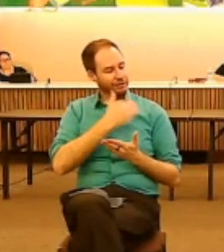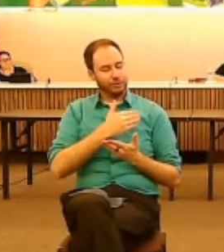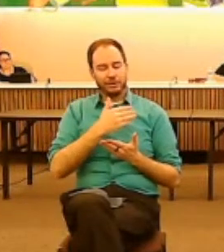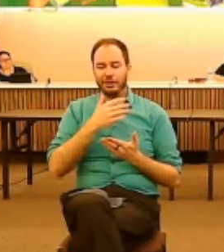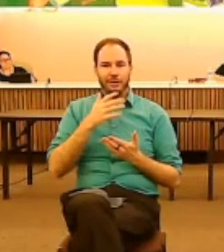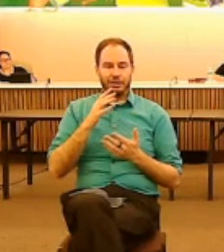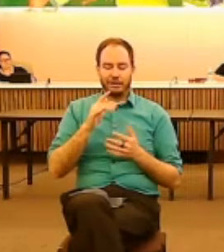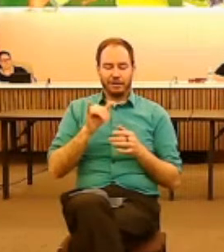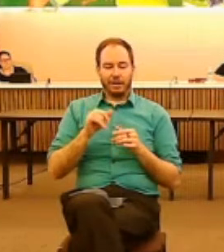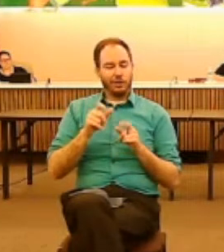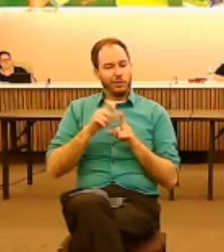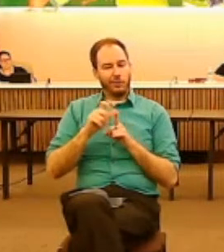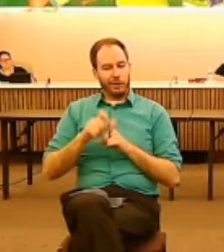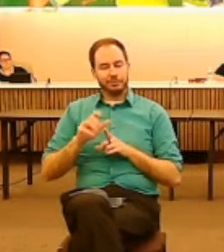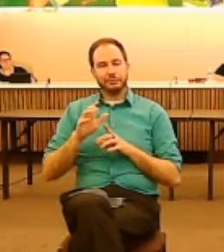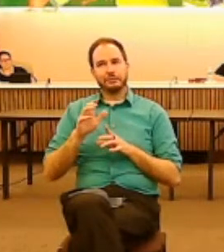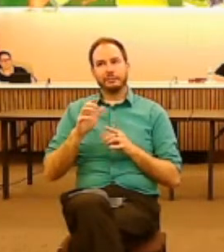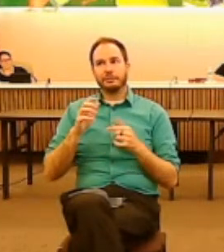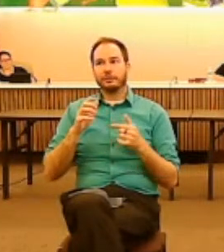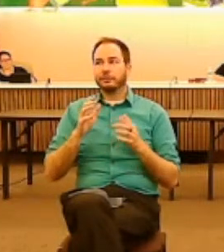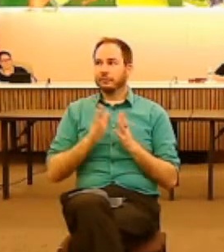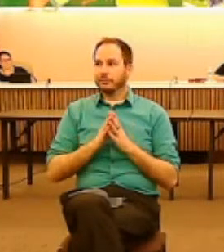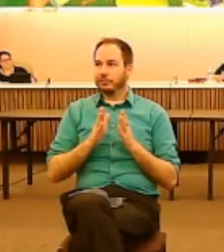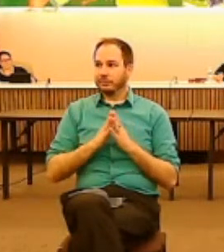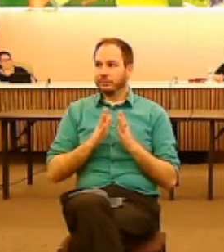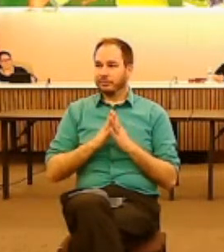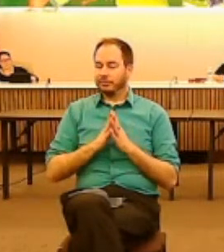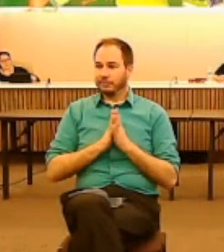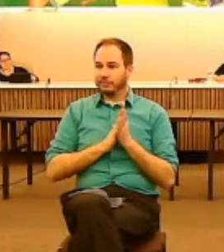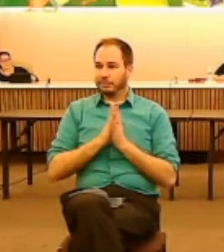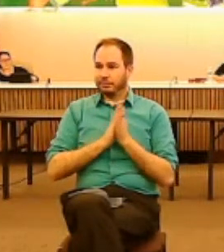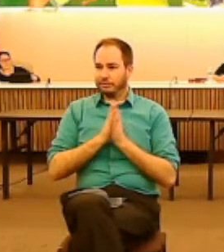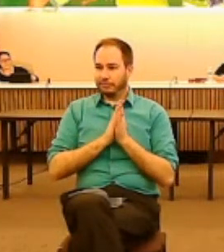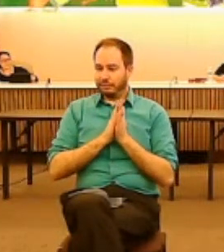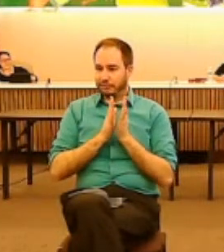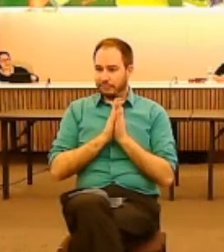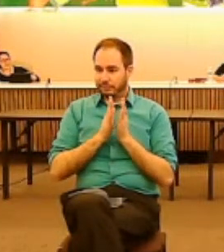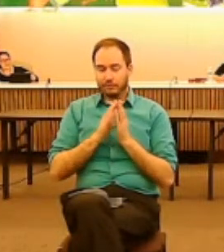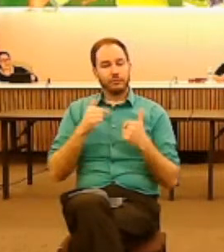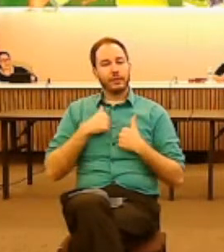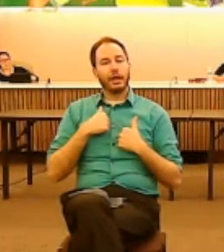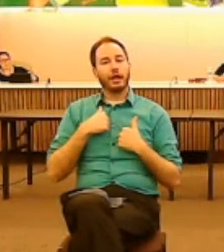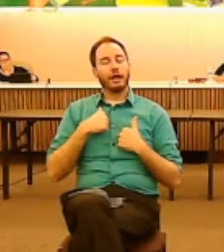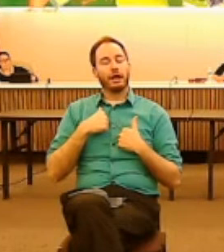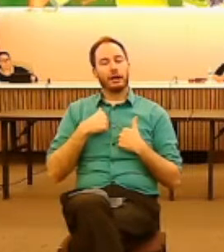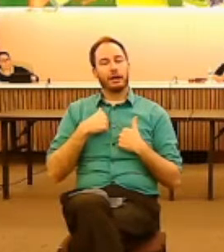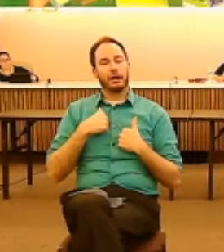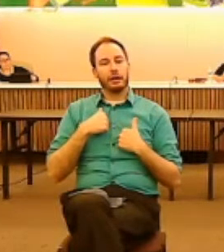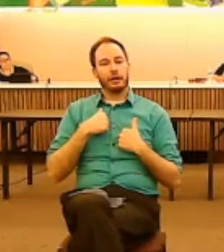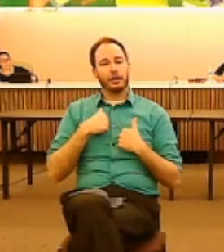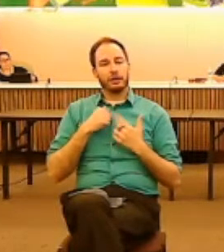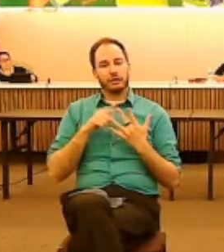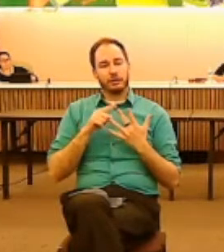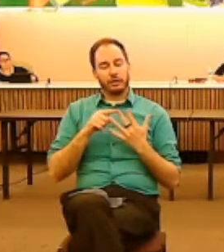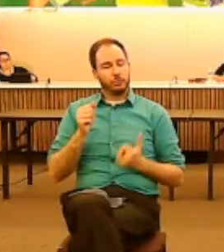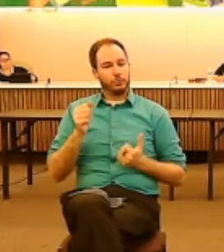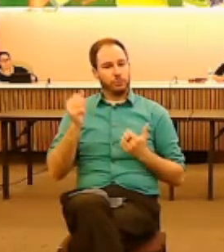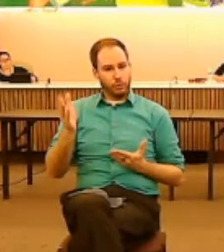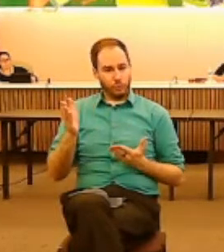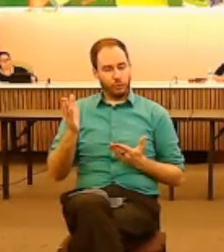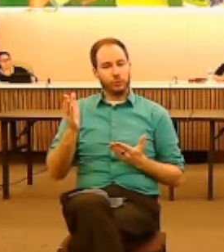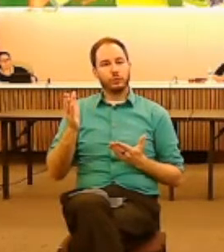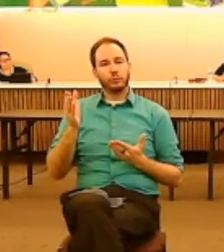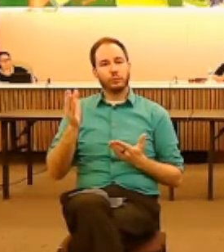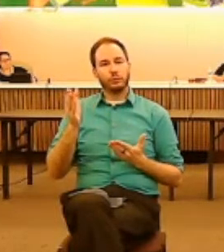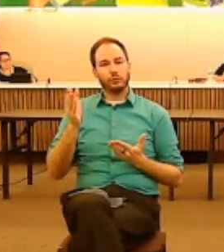approvals were. Mhm. This has been going on a little bit. Fellow board members, I propose